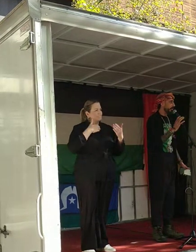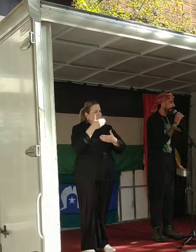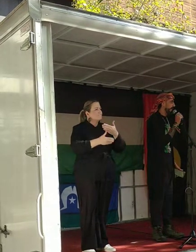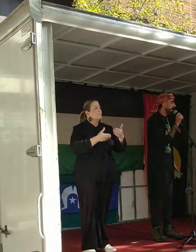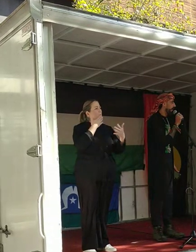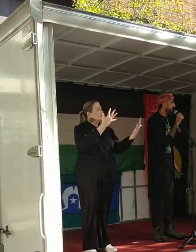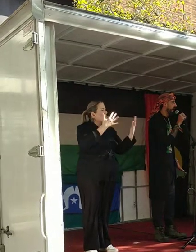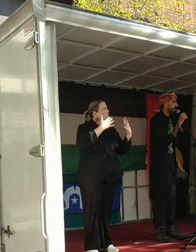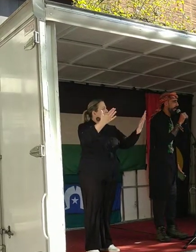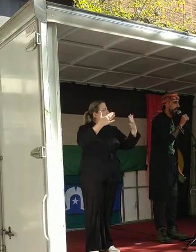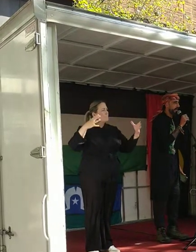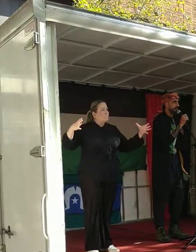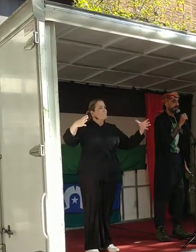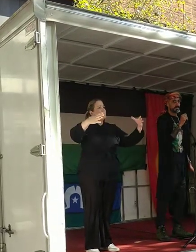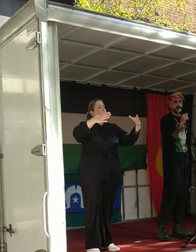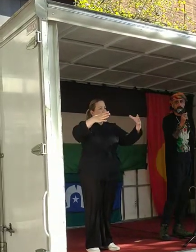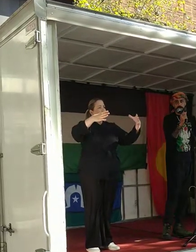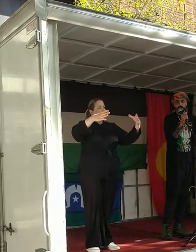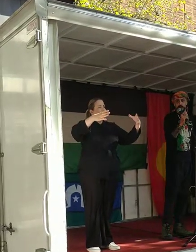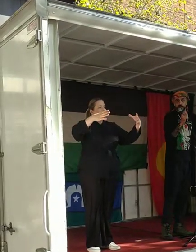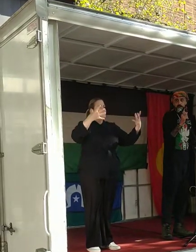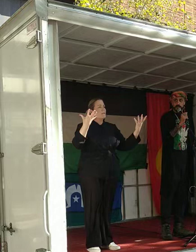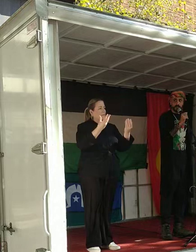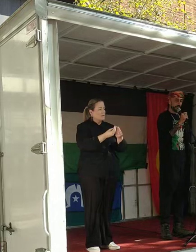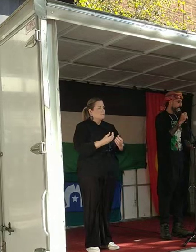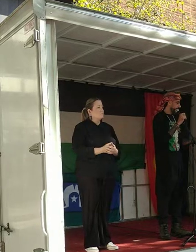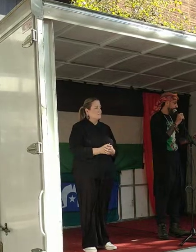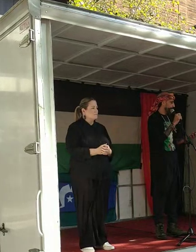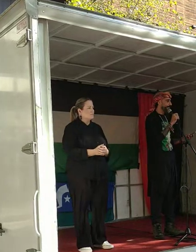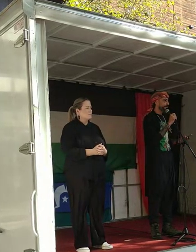forward, huddle up together, gather together.